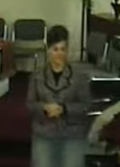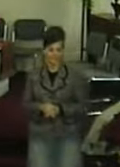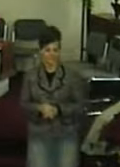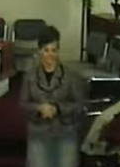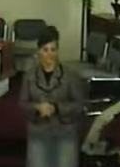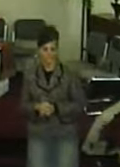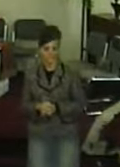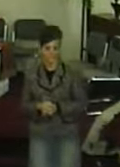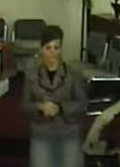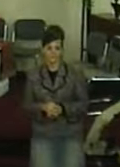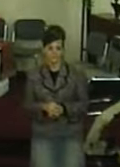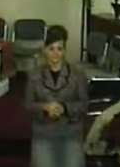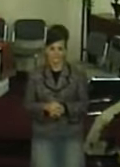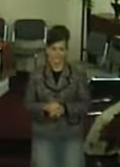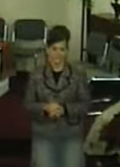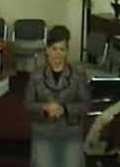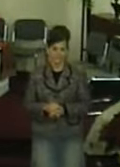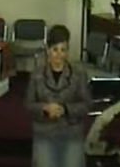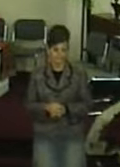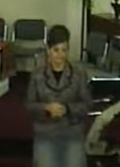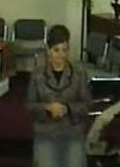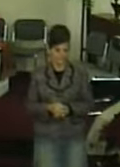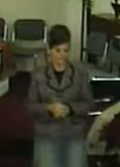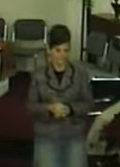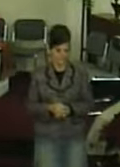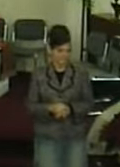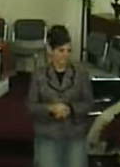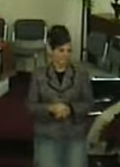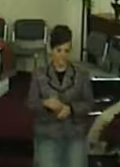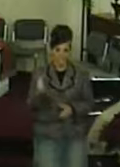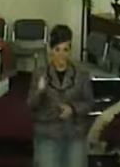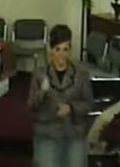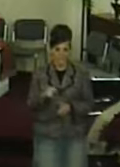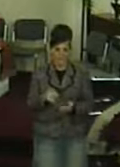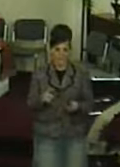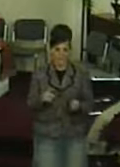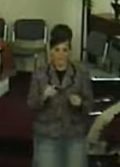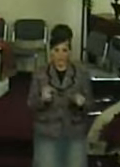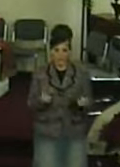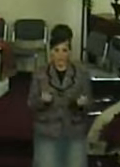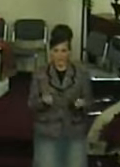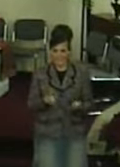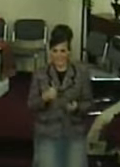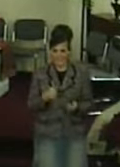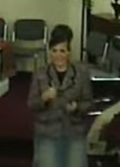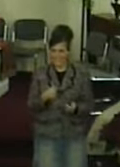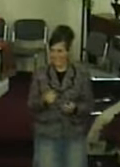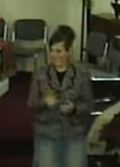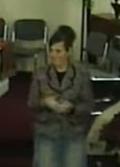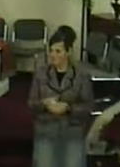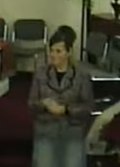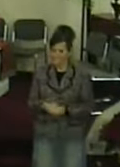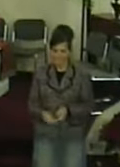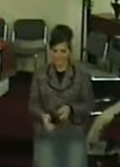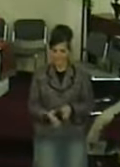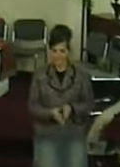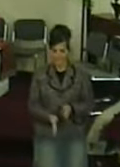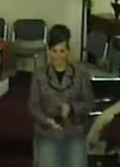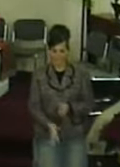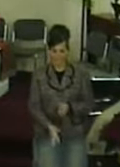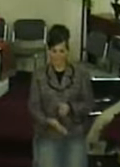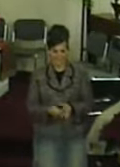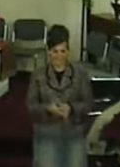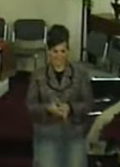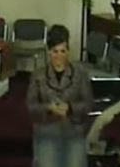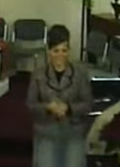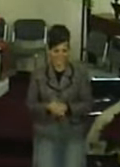up, participate, play, and the practice for that will be the 15th. And we're going to ask Sister Lisa